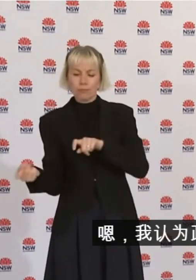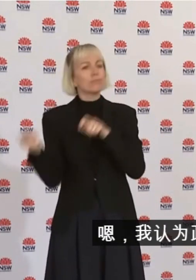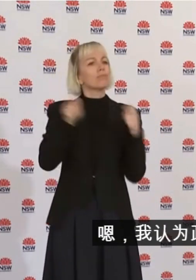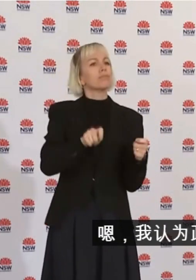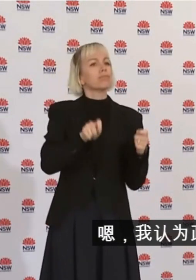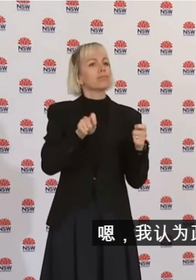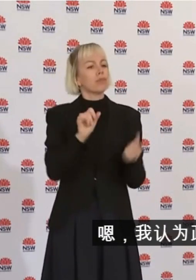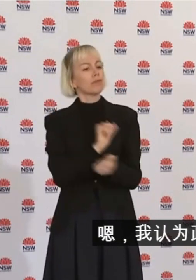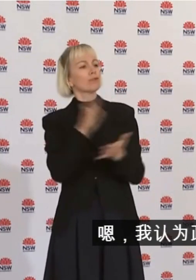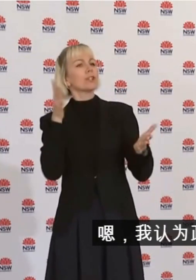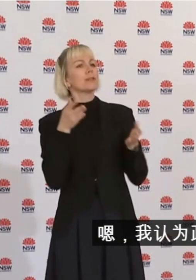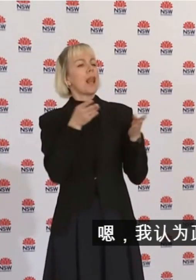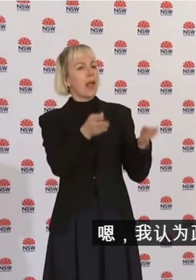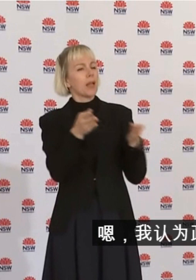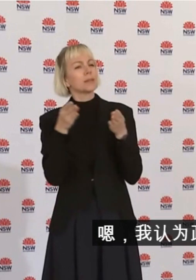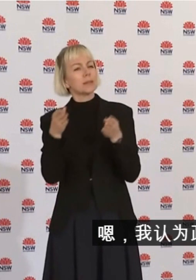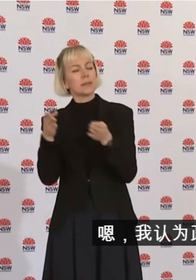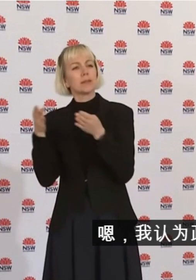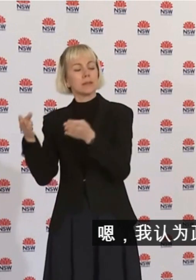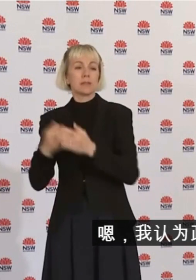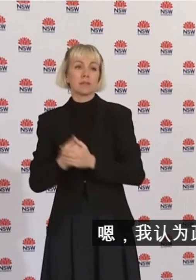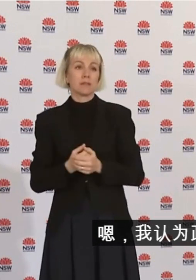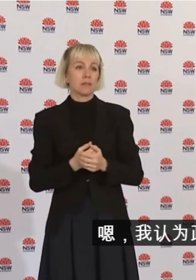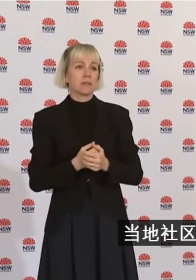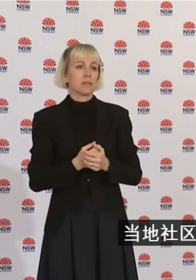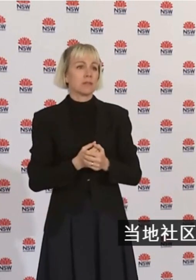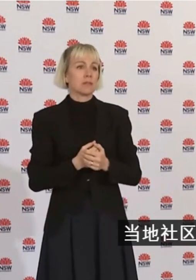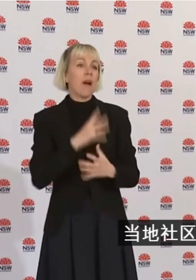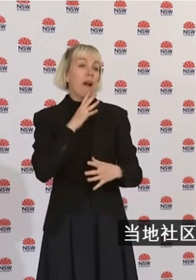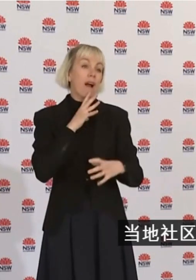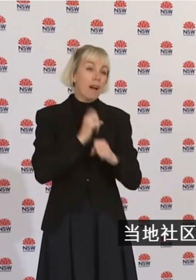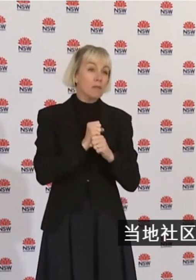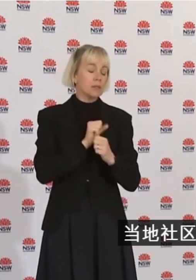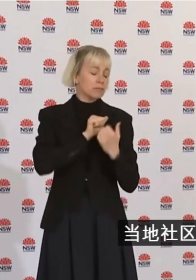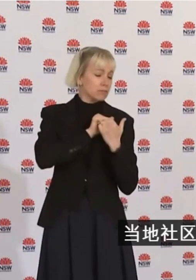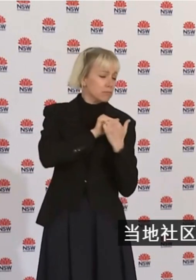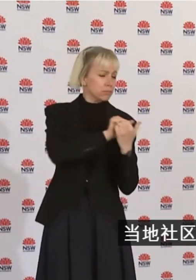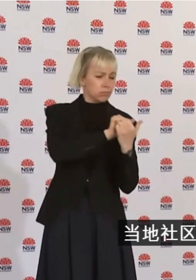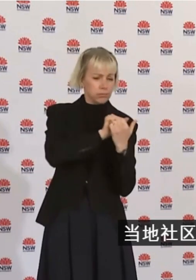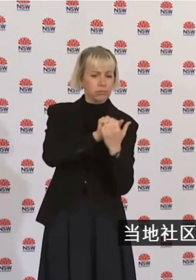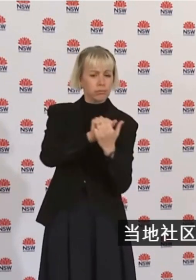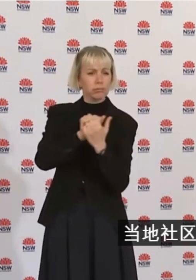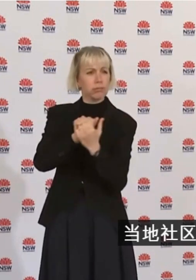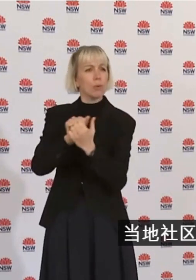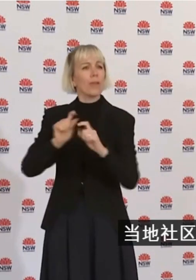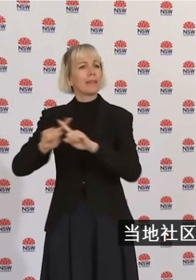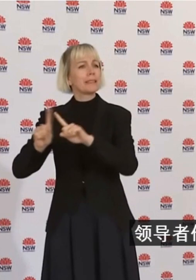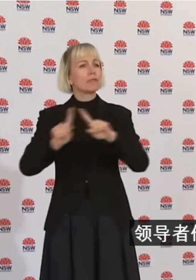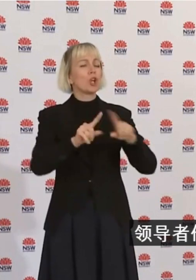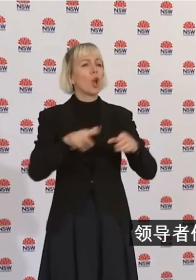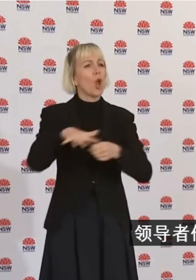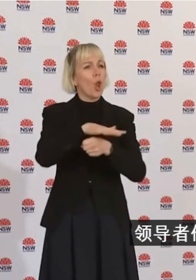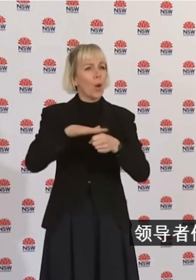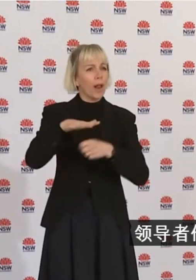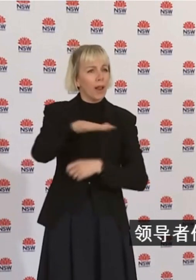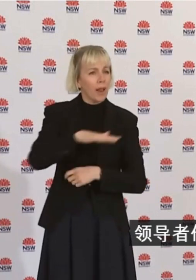I think the government is certainly doing everything it can to work with the local community. I want to thank the local community